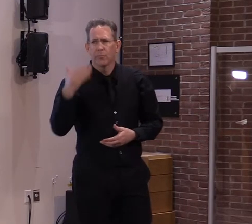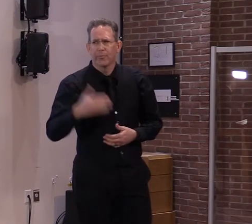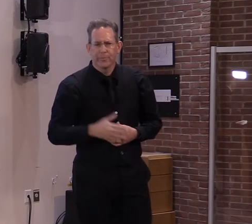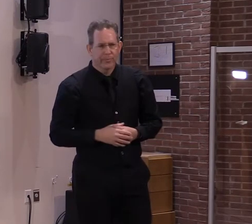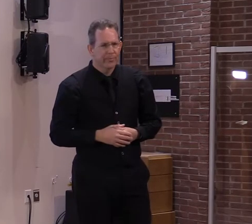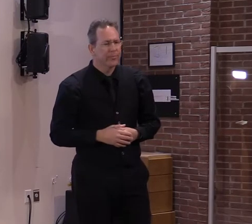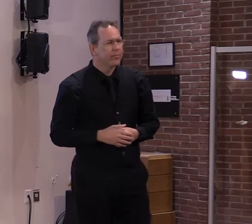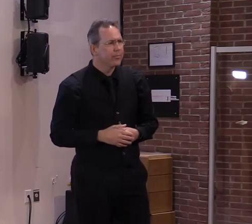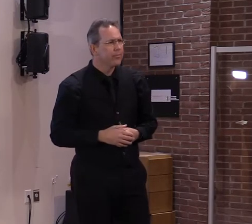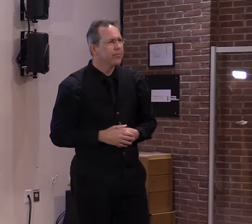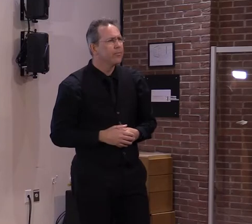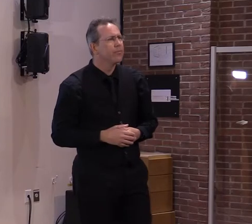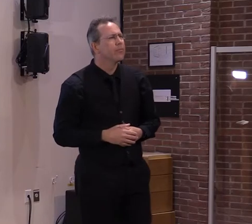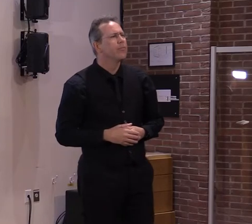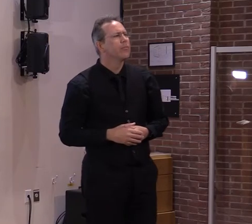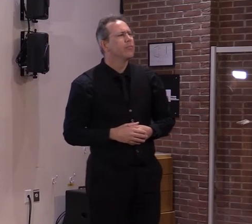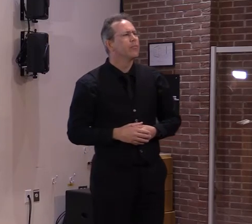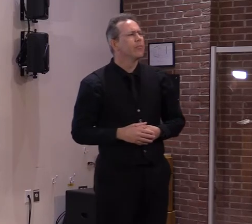Greg, the county courier.